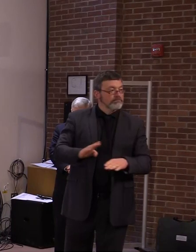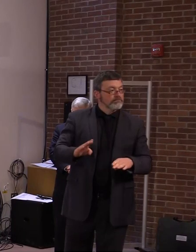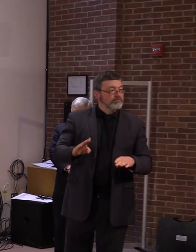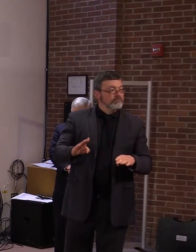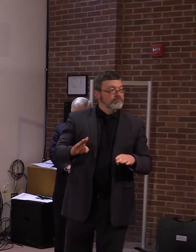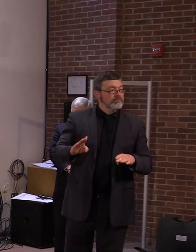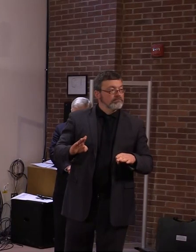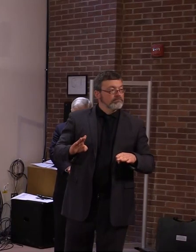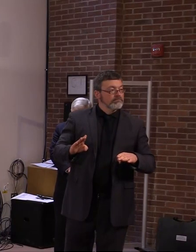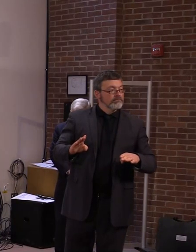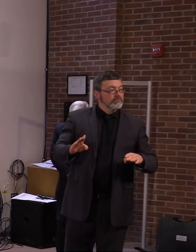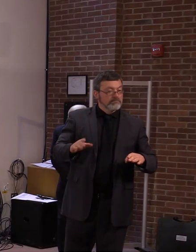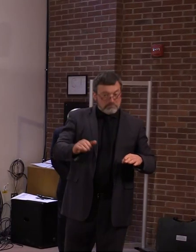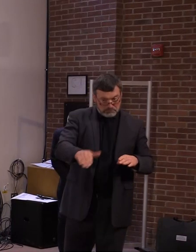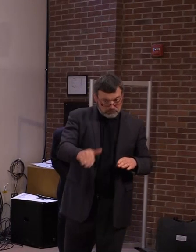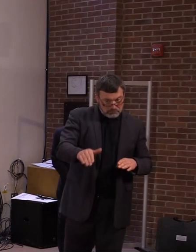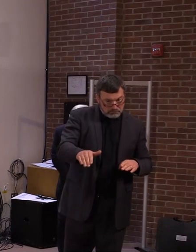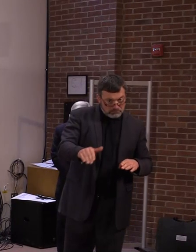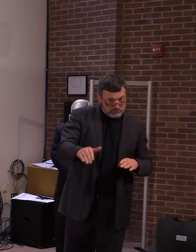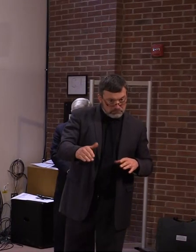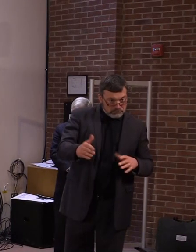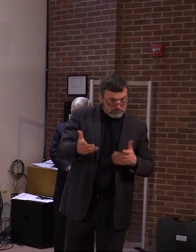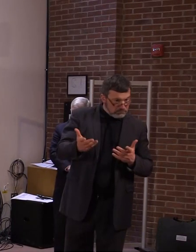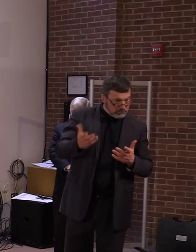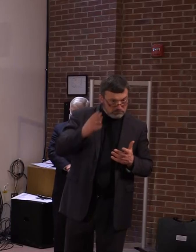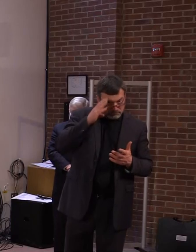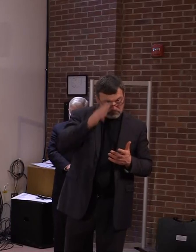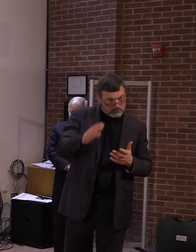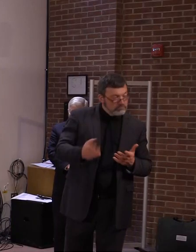Joe, the Barton Chronicle.